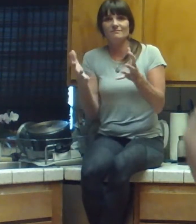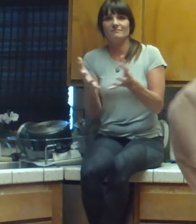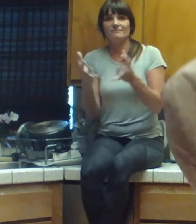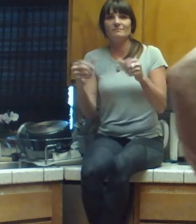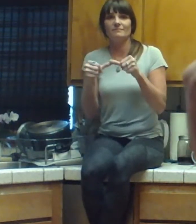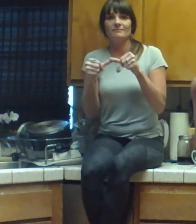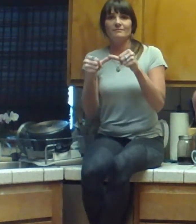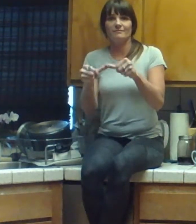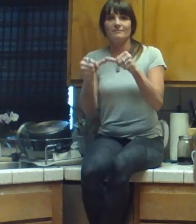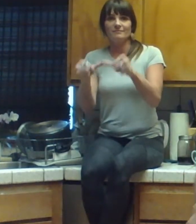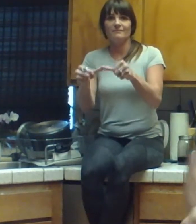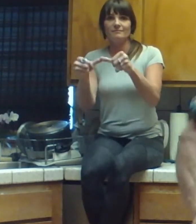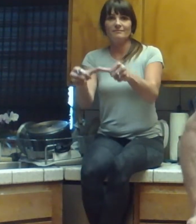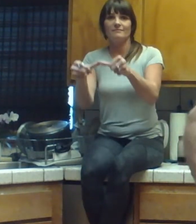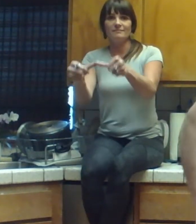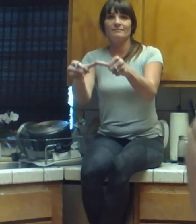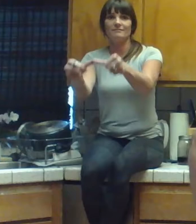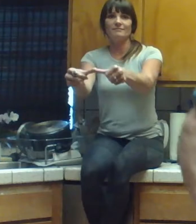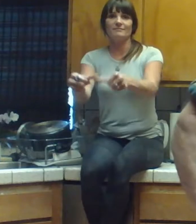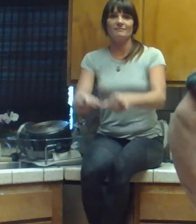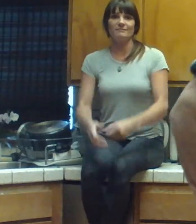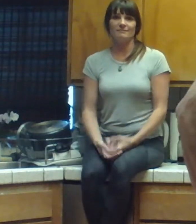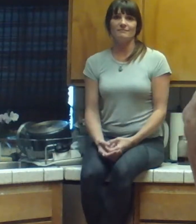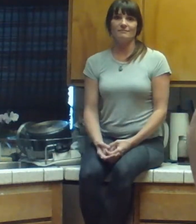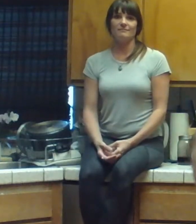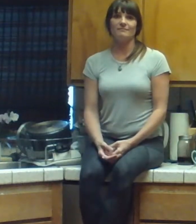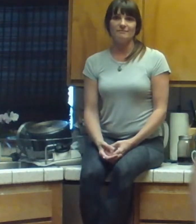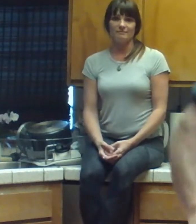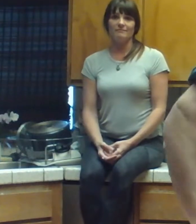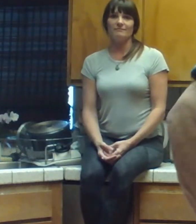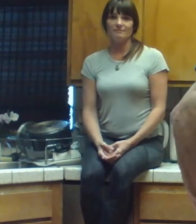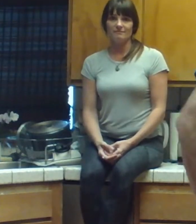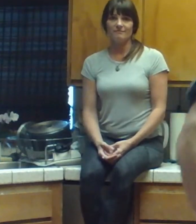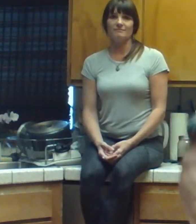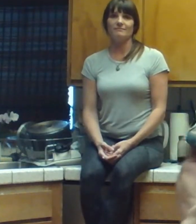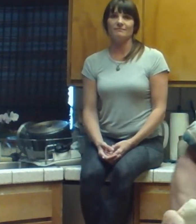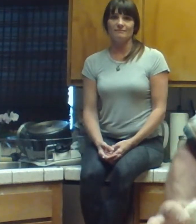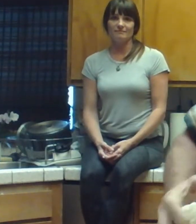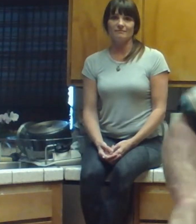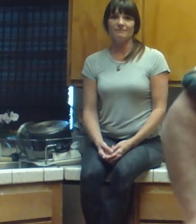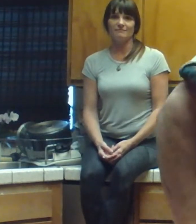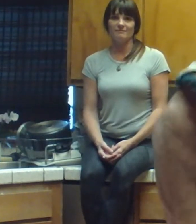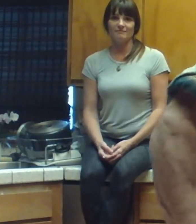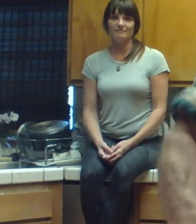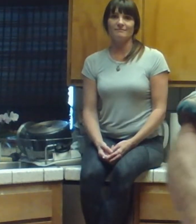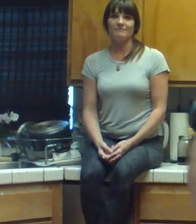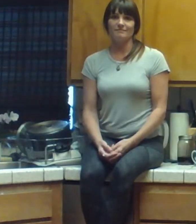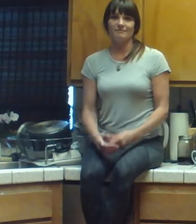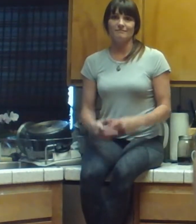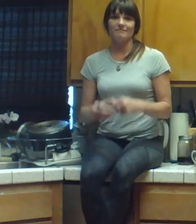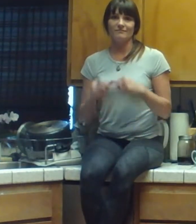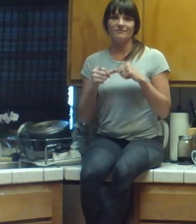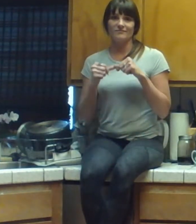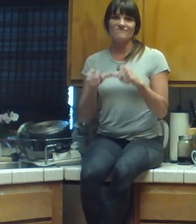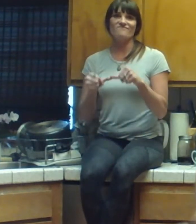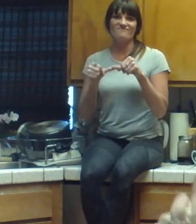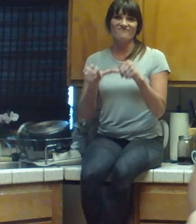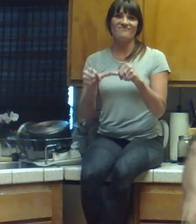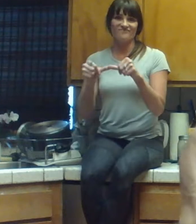keep kneading it. You want to get a good bread kneading action going on. And it's a little bit of a